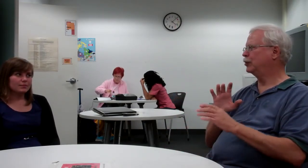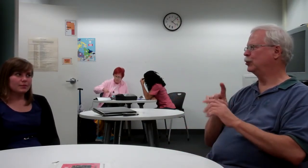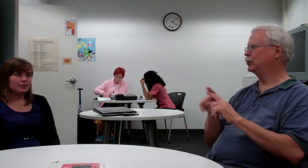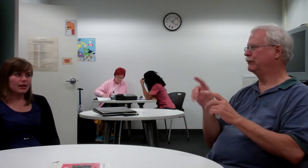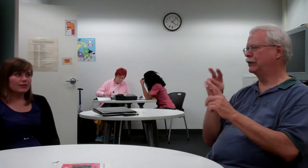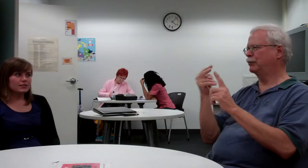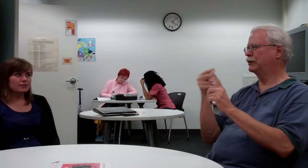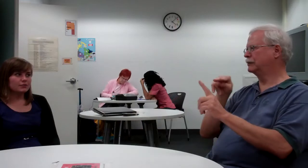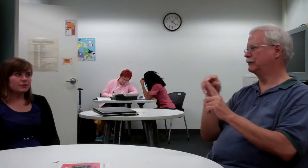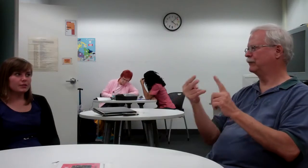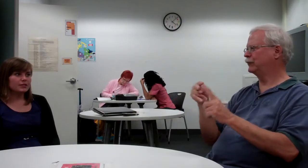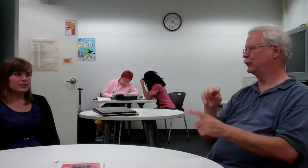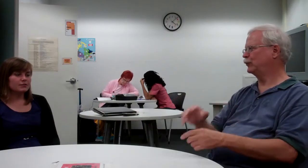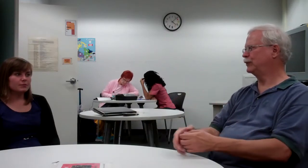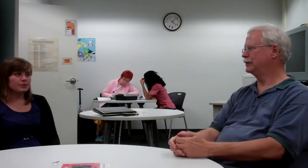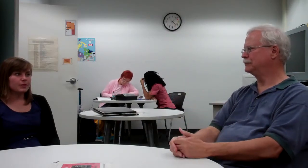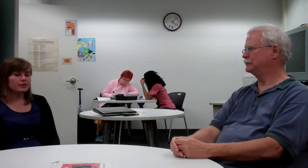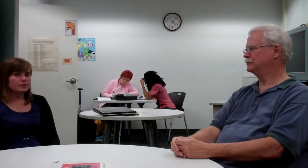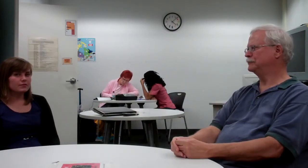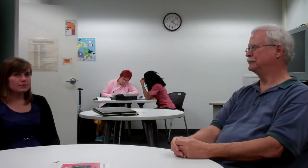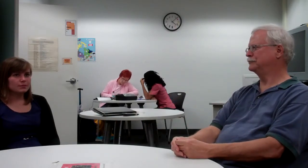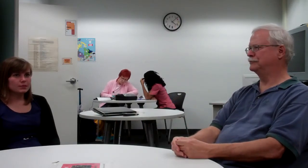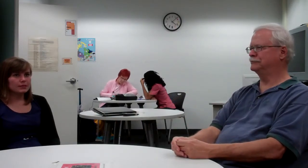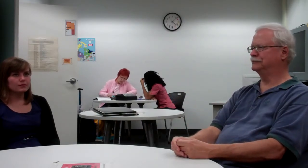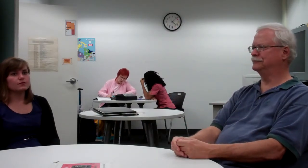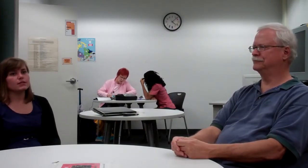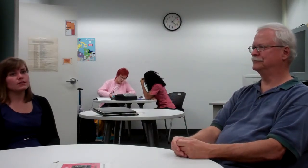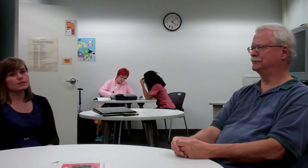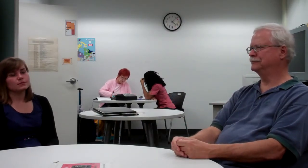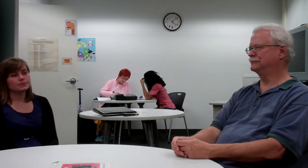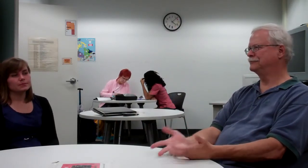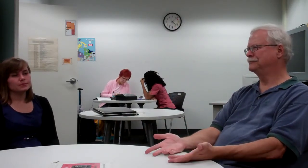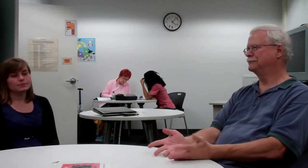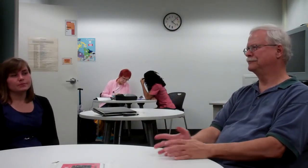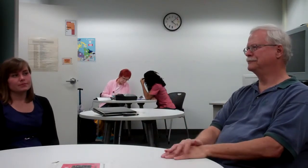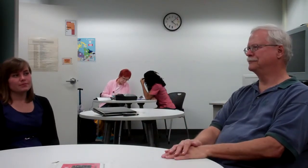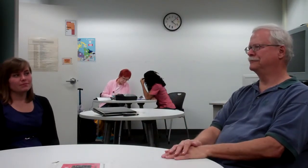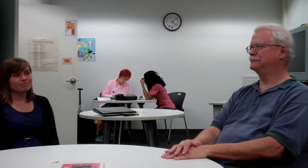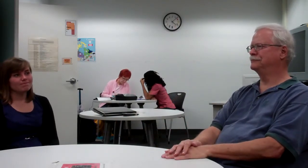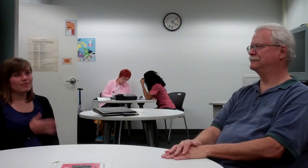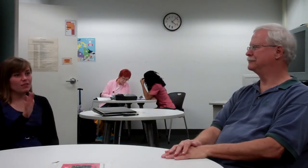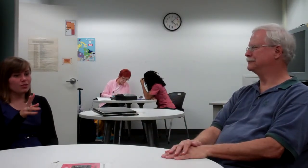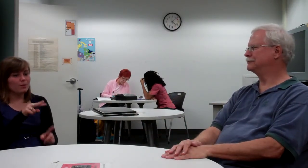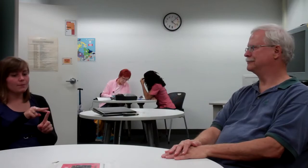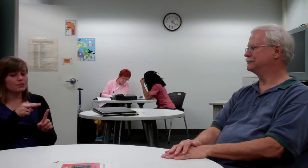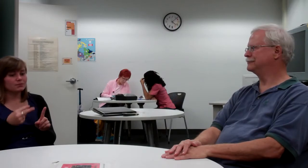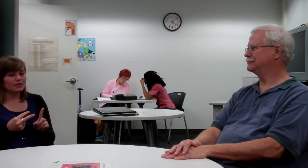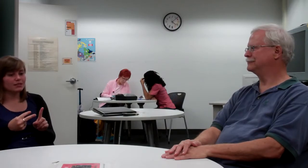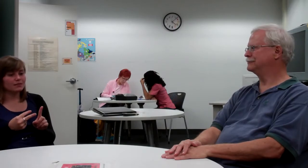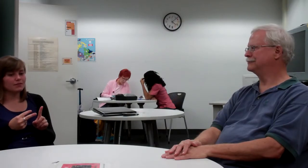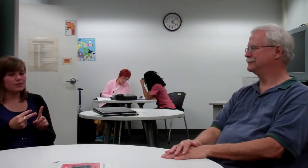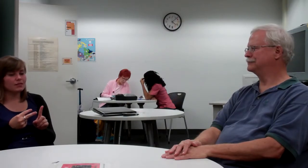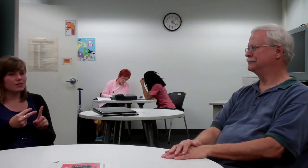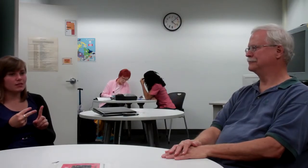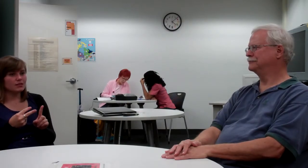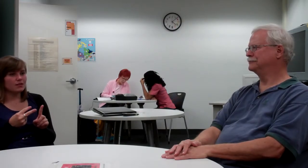People in Congress have different opinions and different perspectives of things. And their perspective is from a very